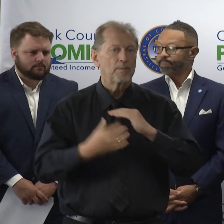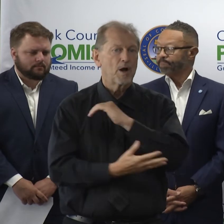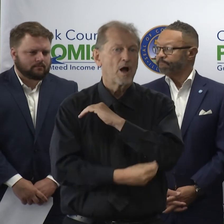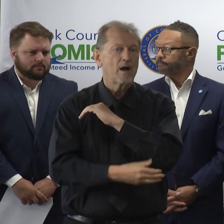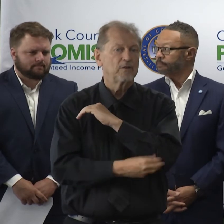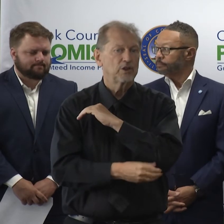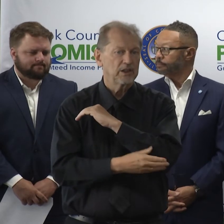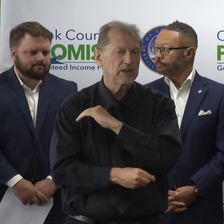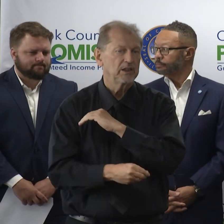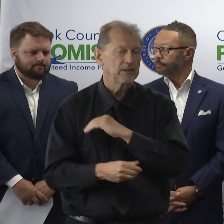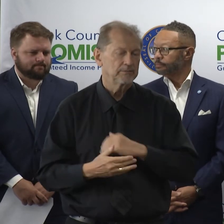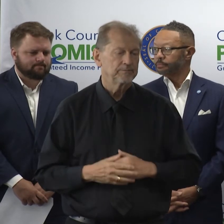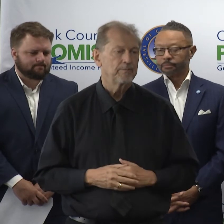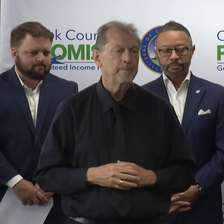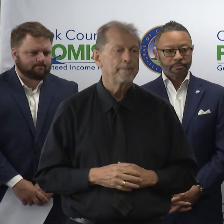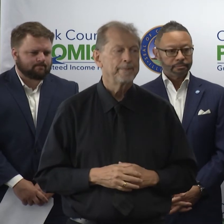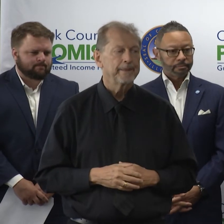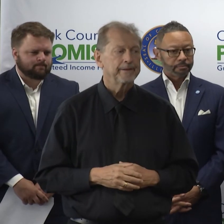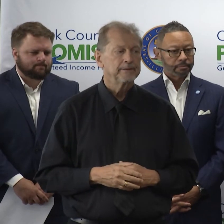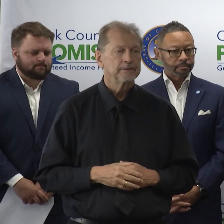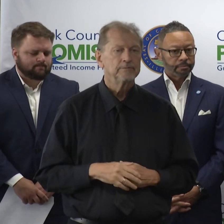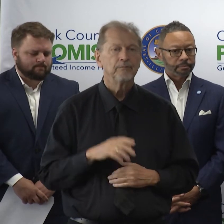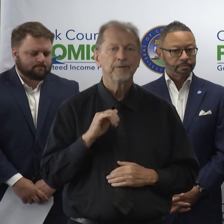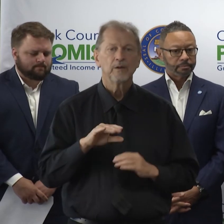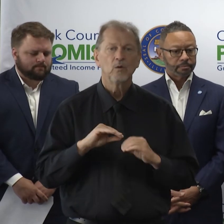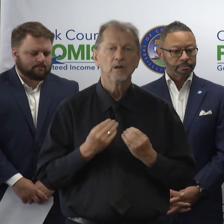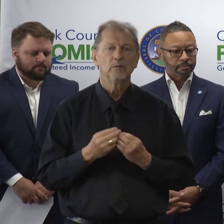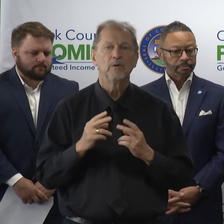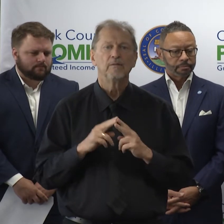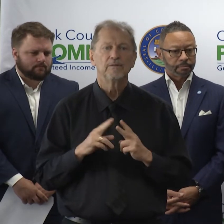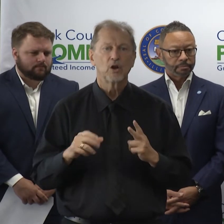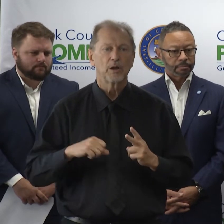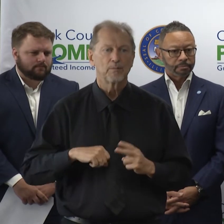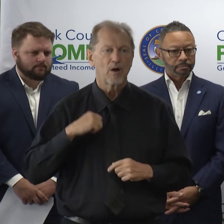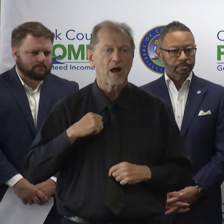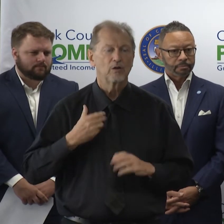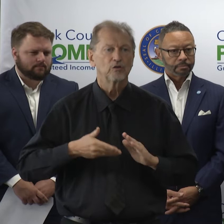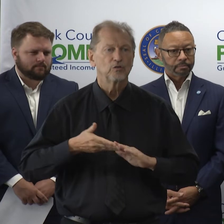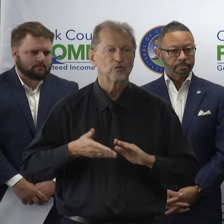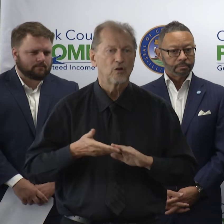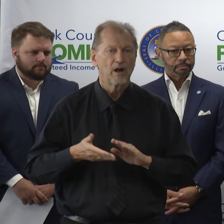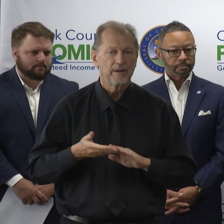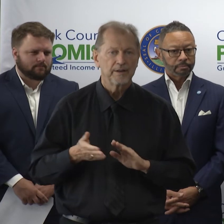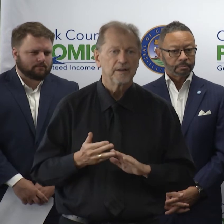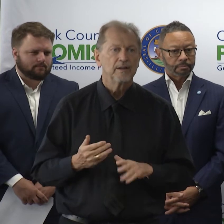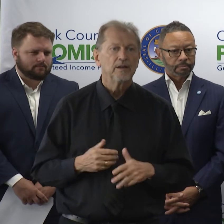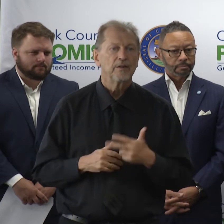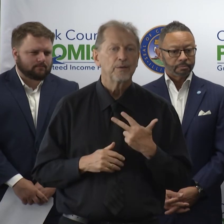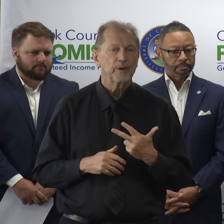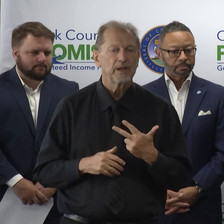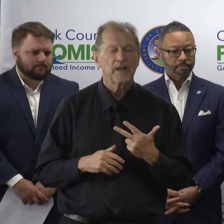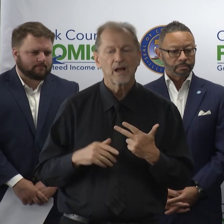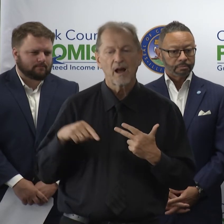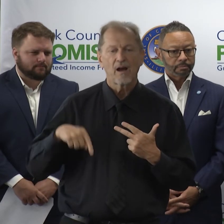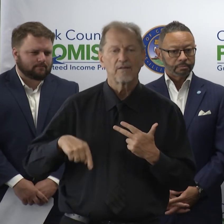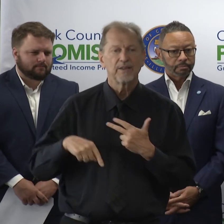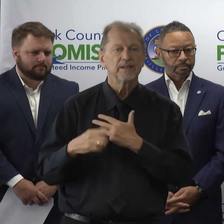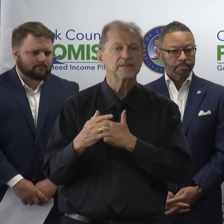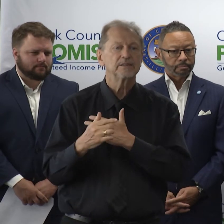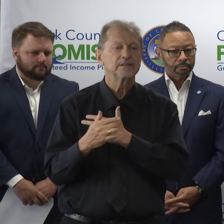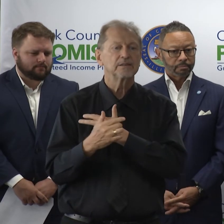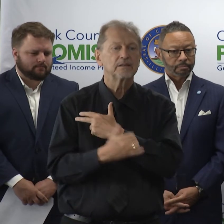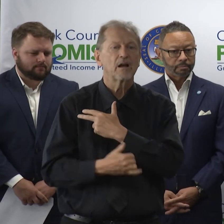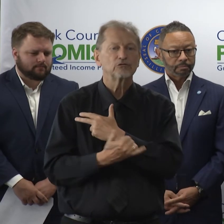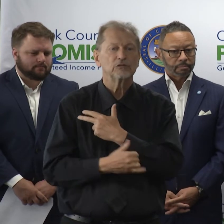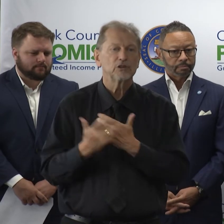places. We are really proud to be running three of the country's largest guaranteed income